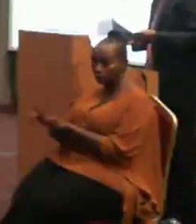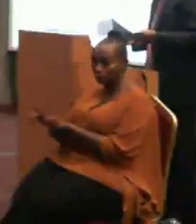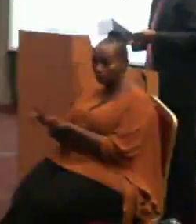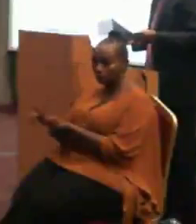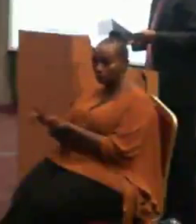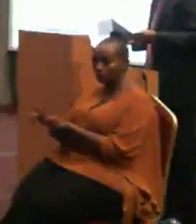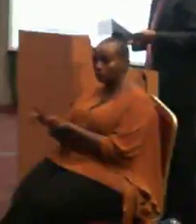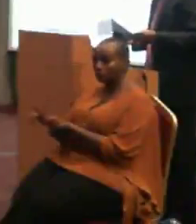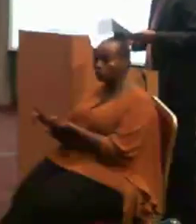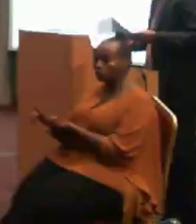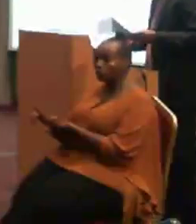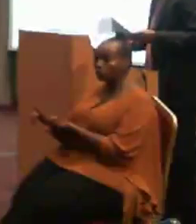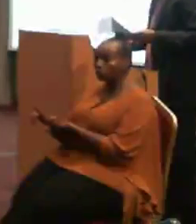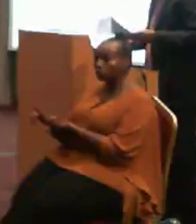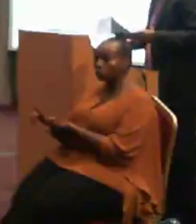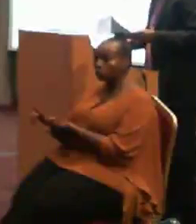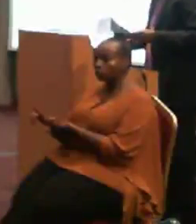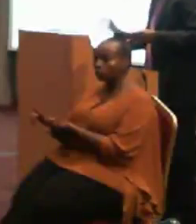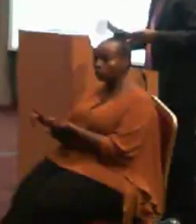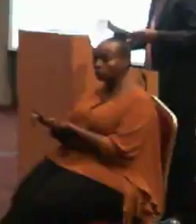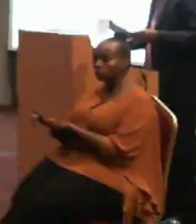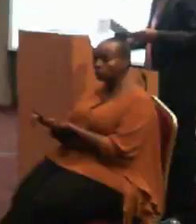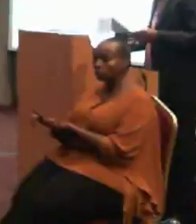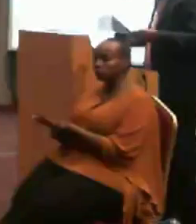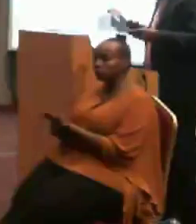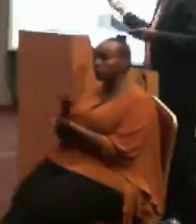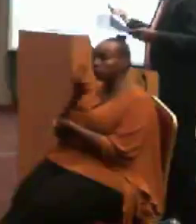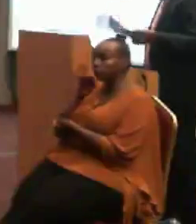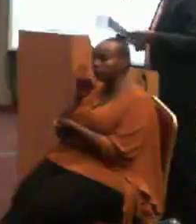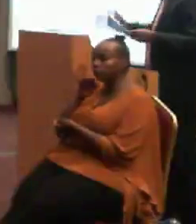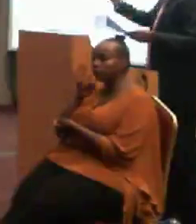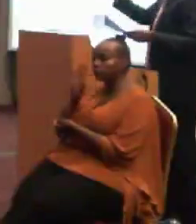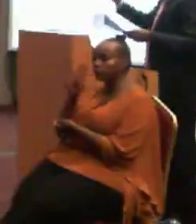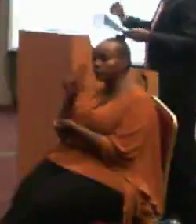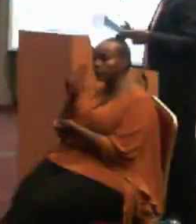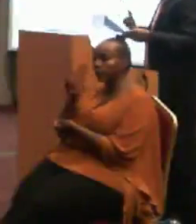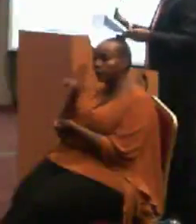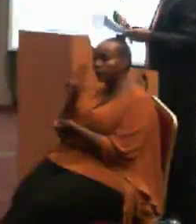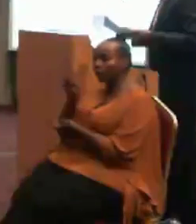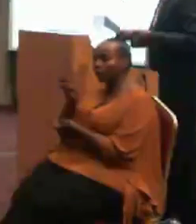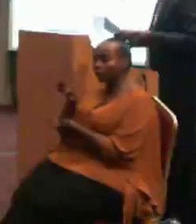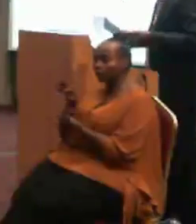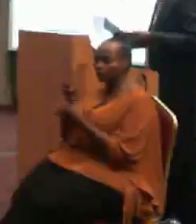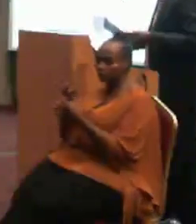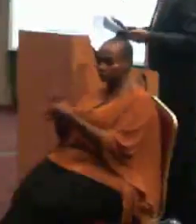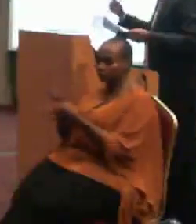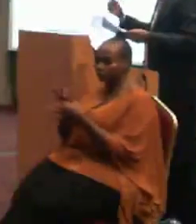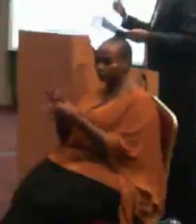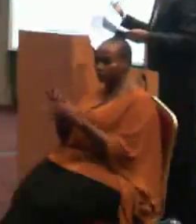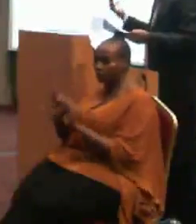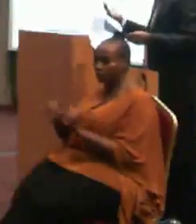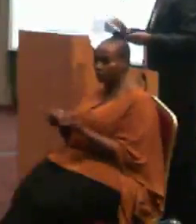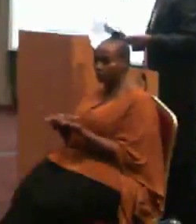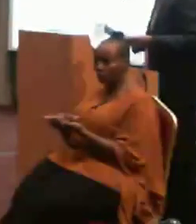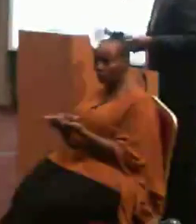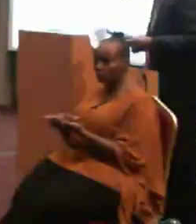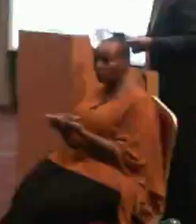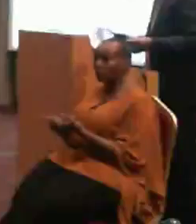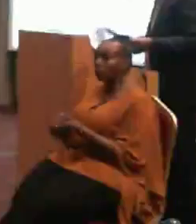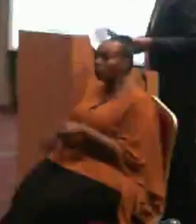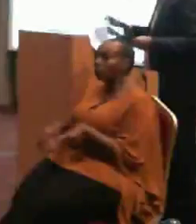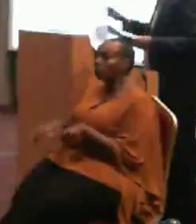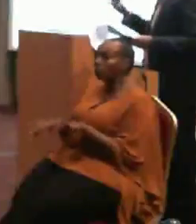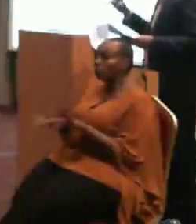I think the how does this relate to the tariff? And again, it was a summary of what we shared. And critical to this